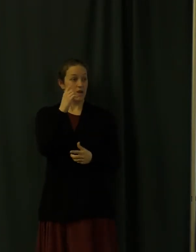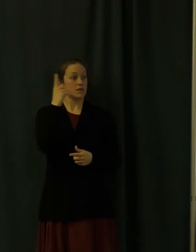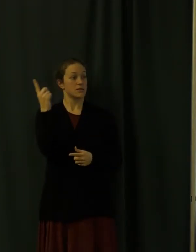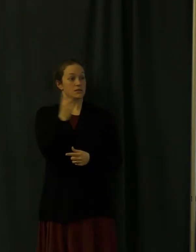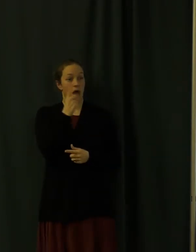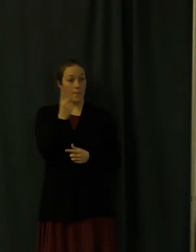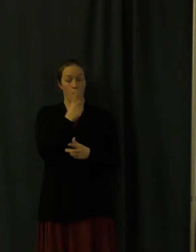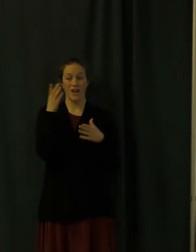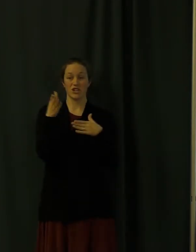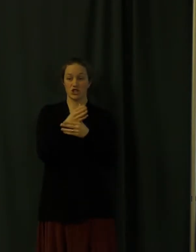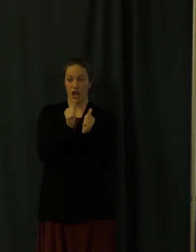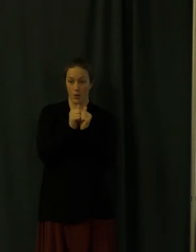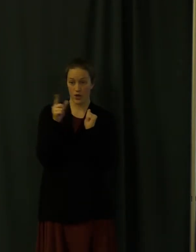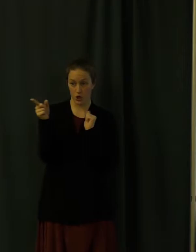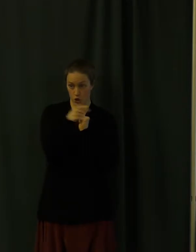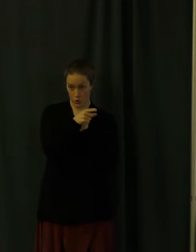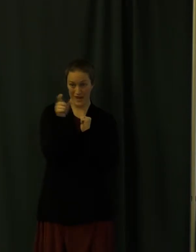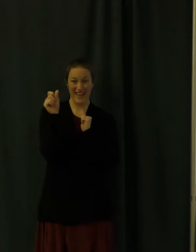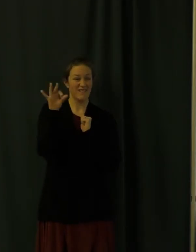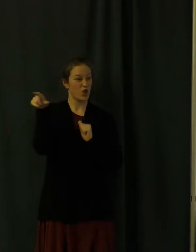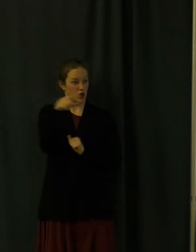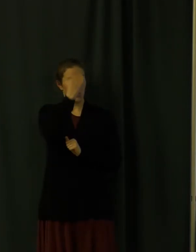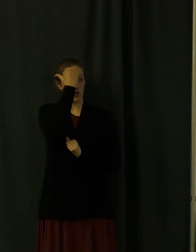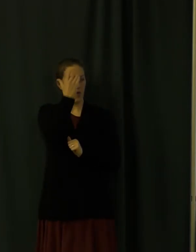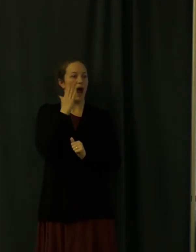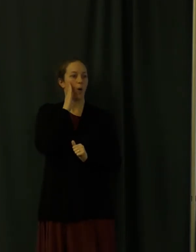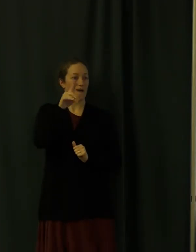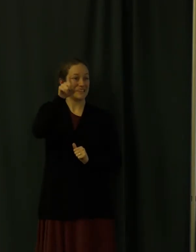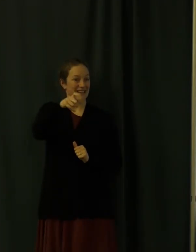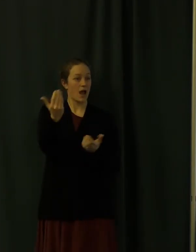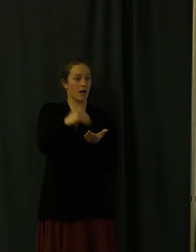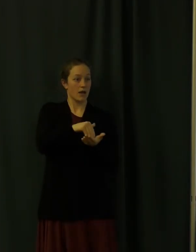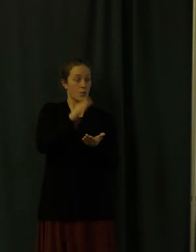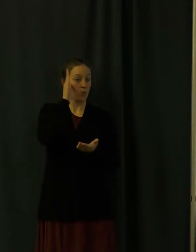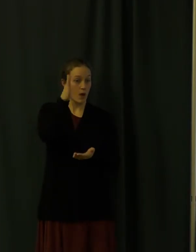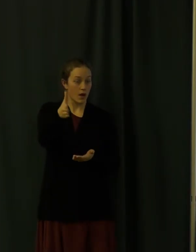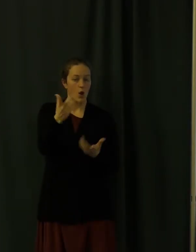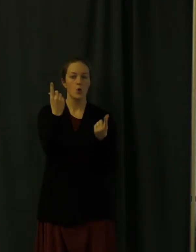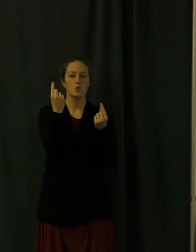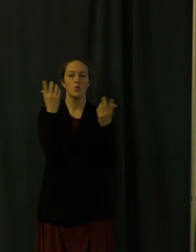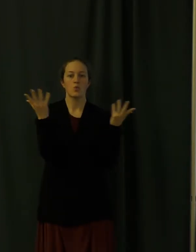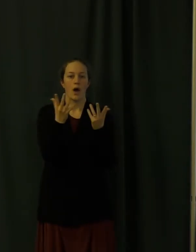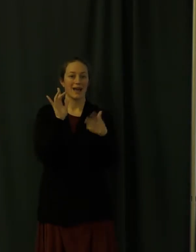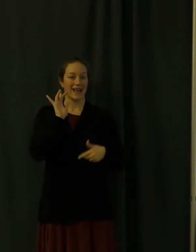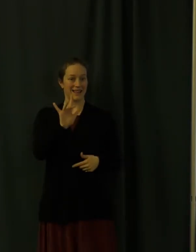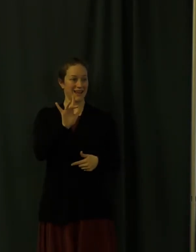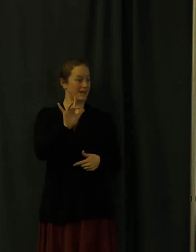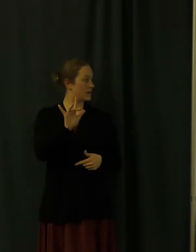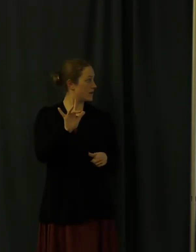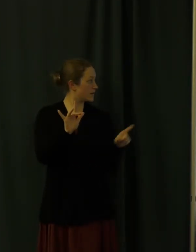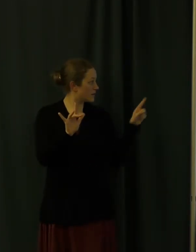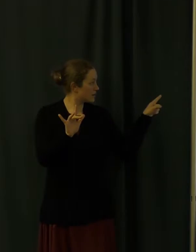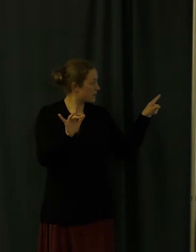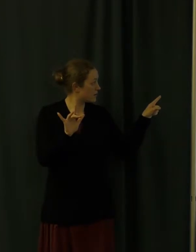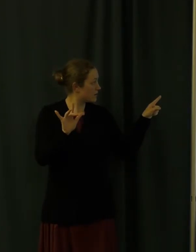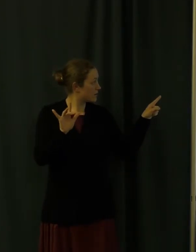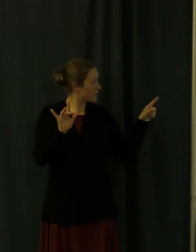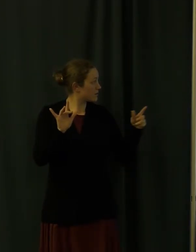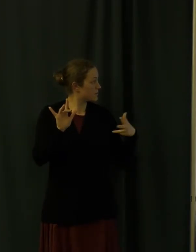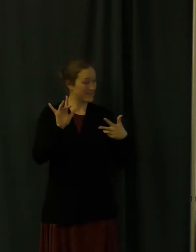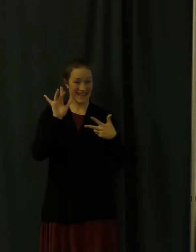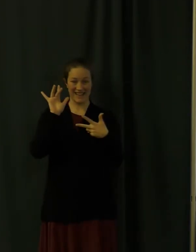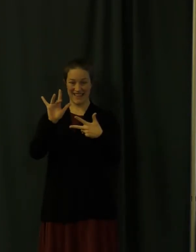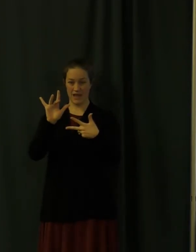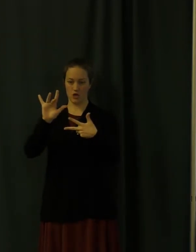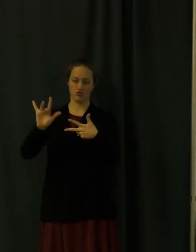you, if you know that you're gonna need it again, all you do is click it and drag it into